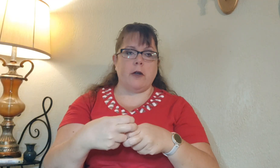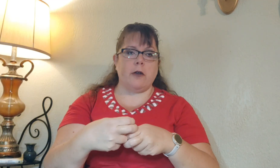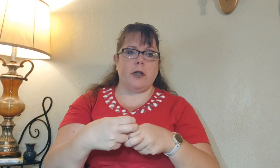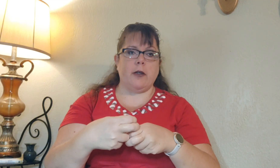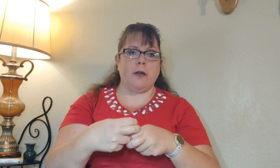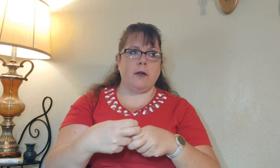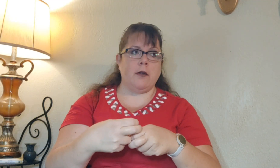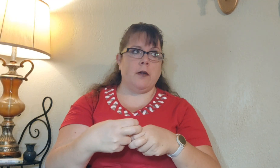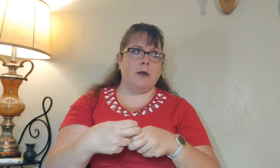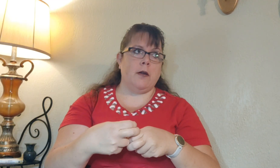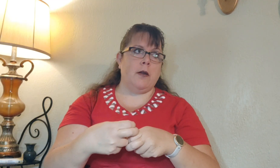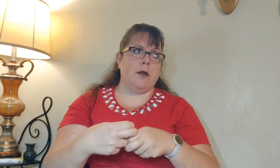hard